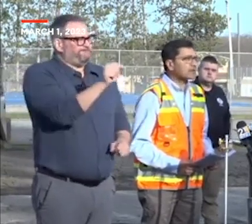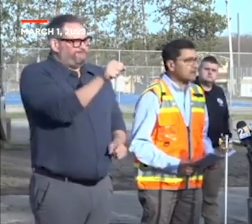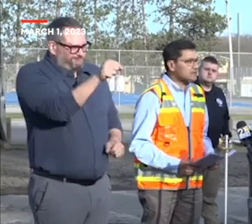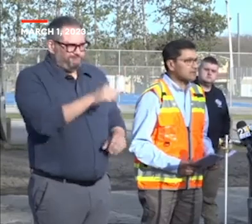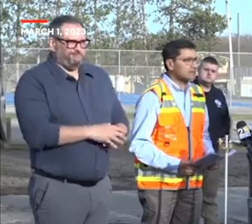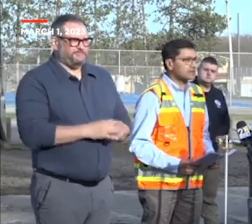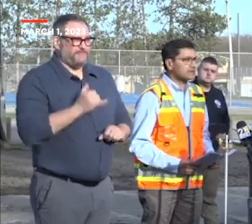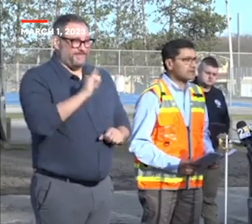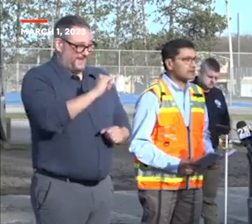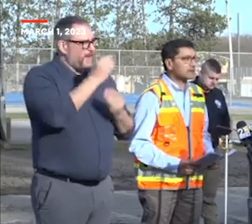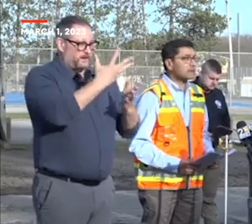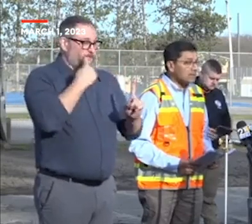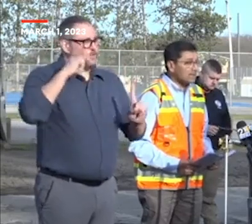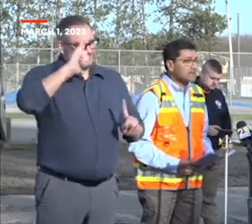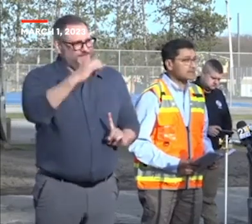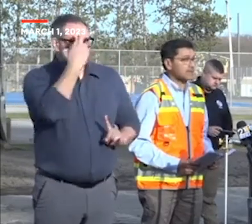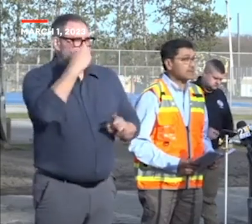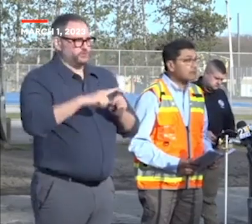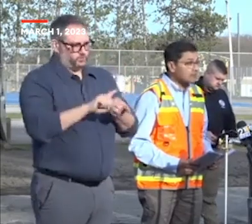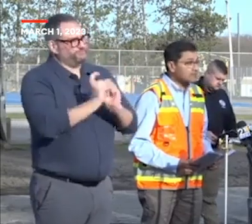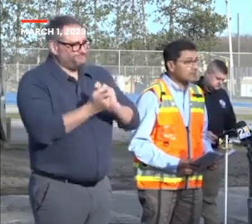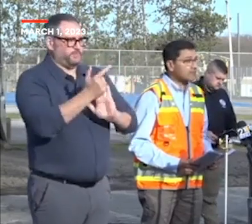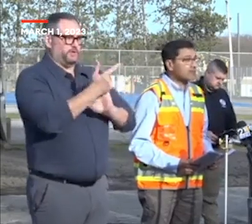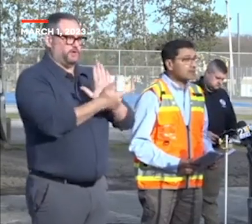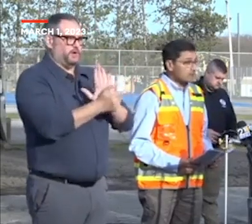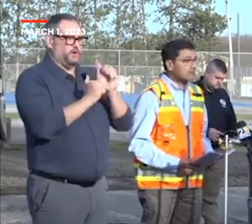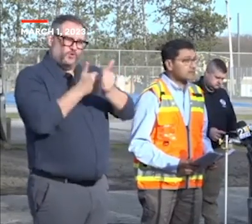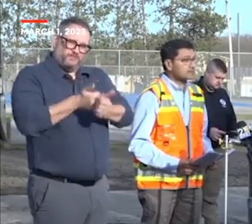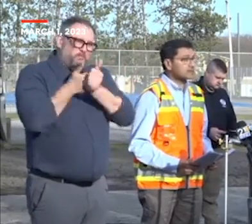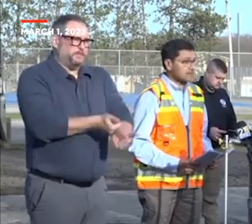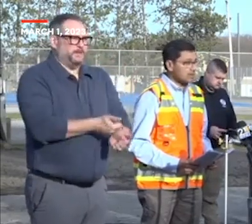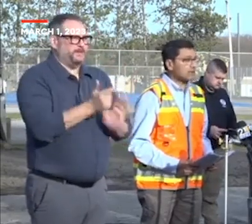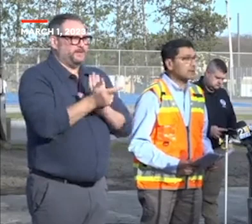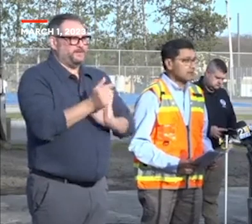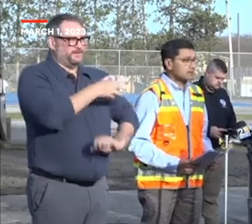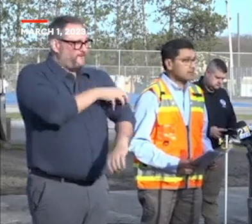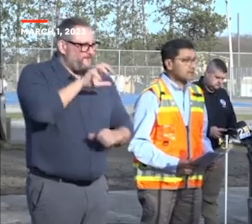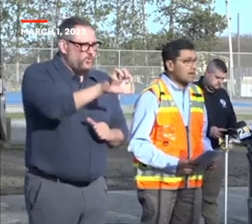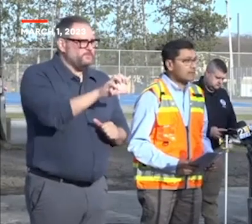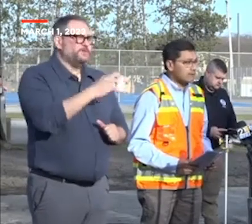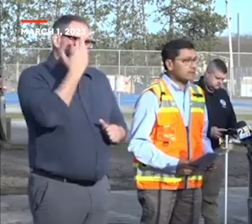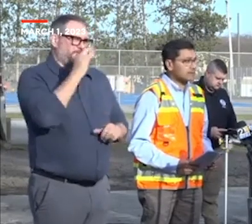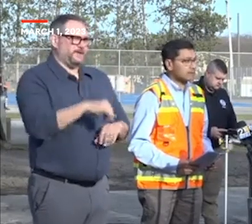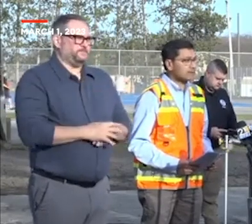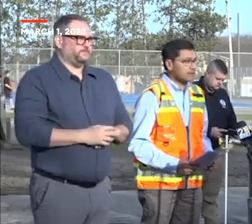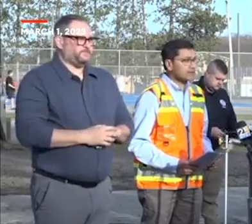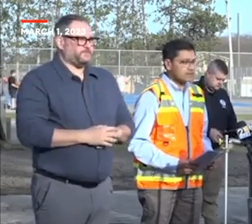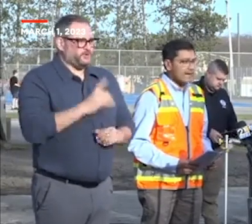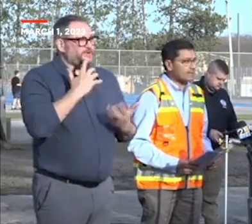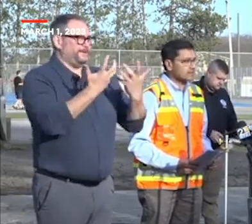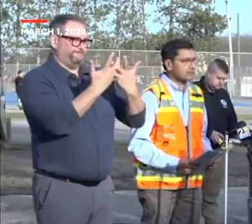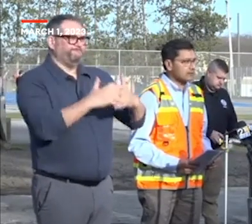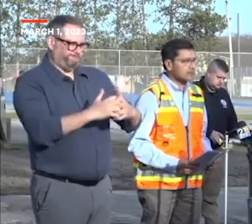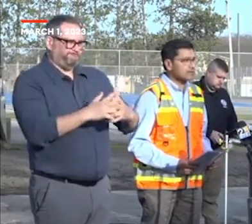purpose. We also use it for compliance and enforcement purposes as well. So it's a combination of those.